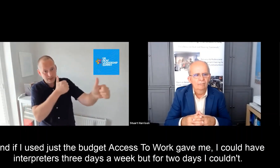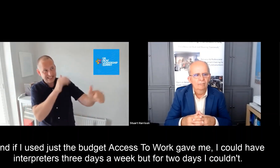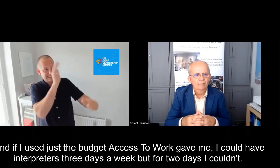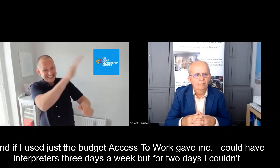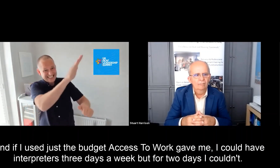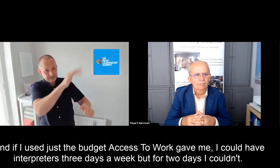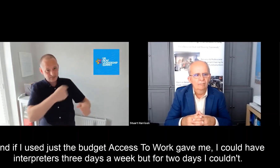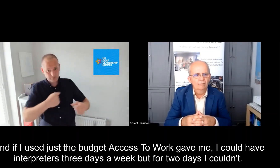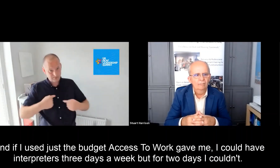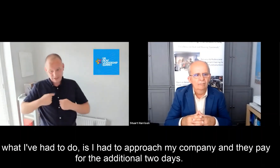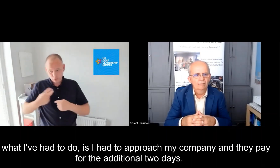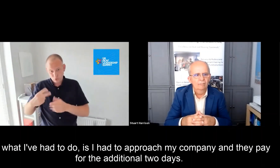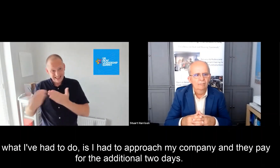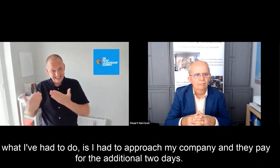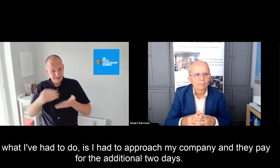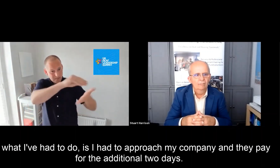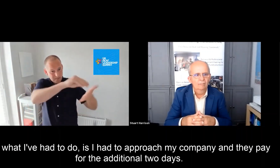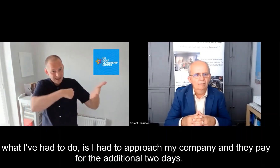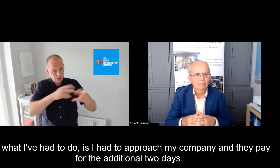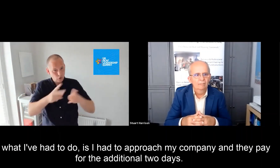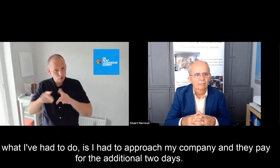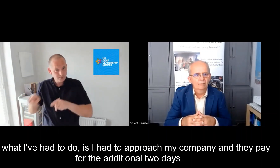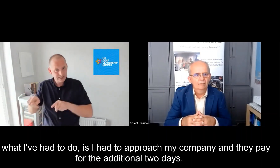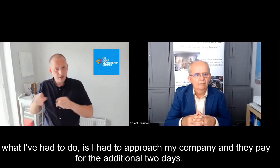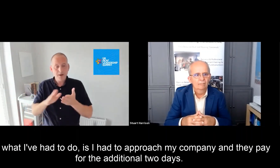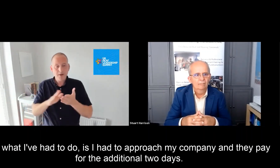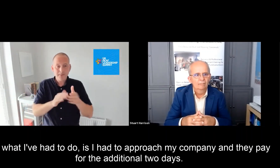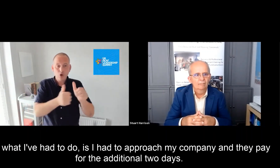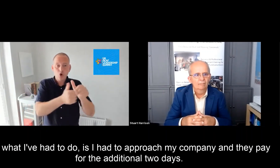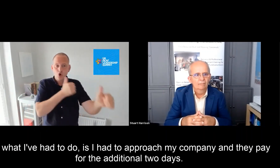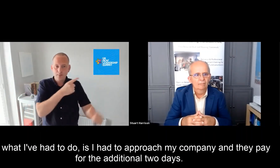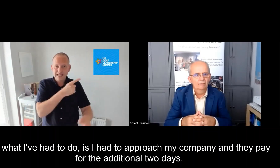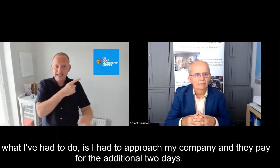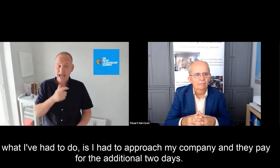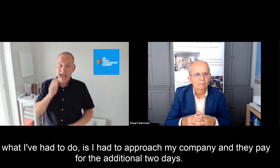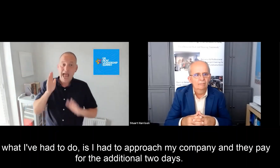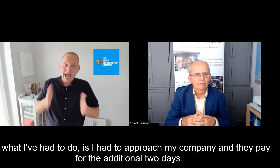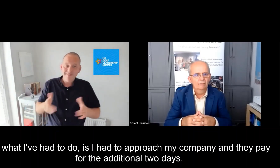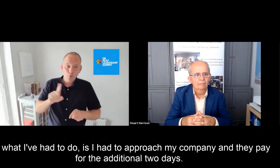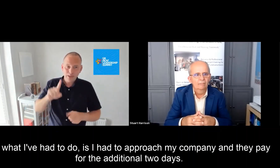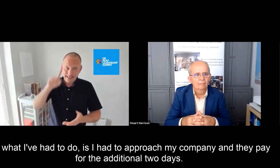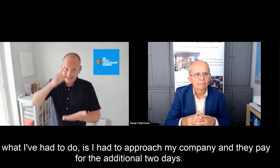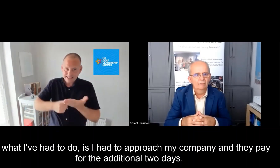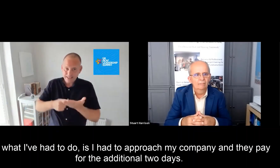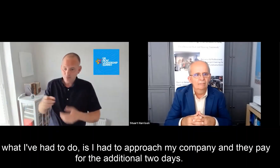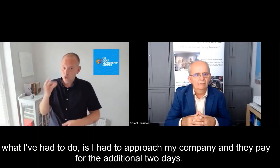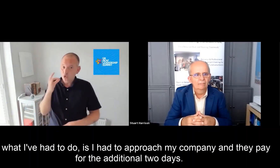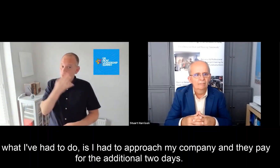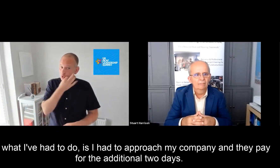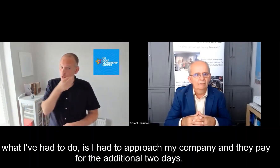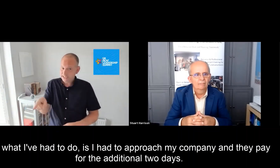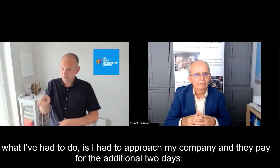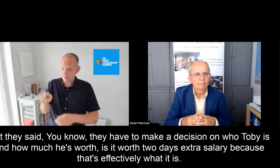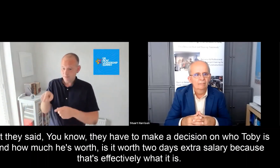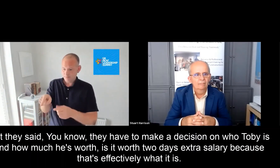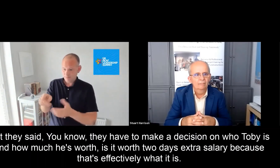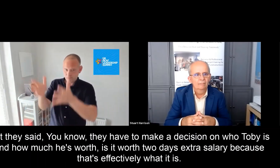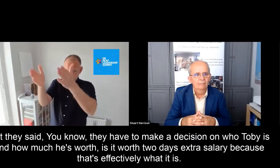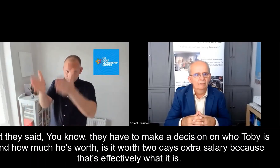couldn't. So what I've had to do is I had to approach my company and they pay for the additional 2 days. But they said, you